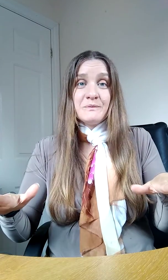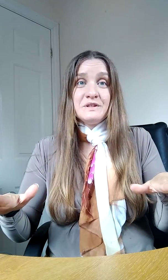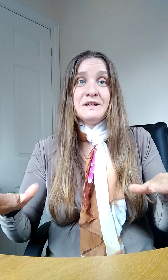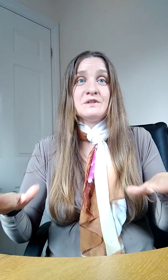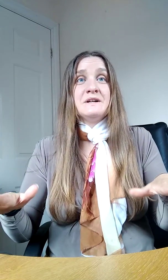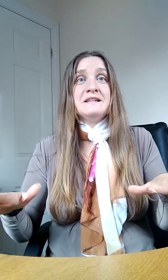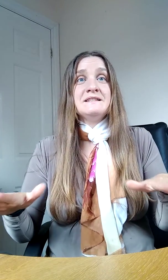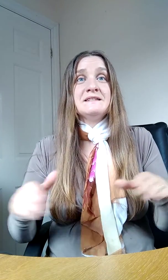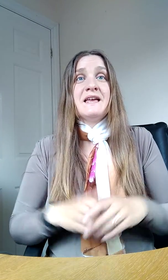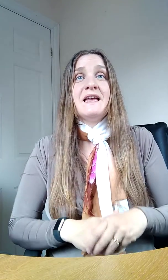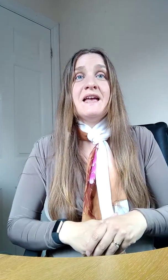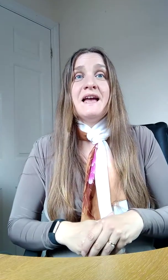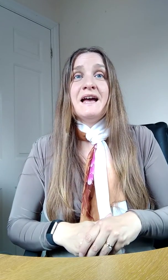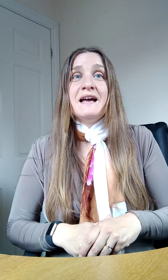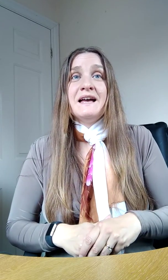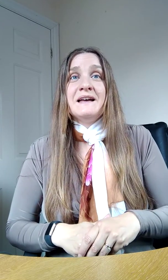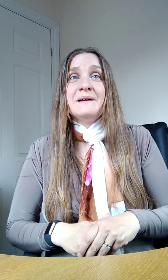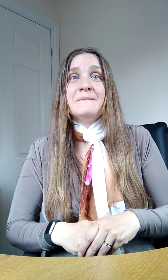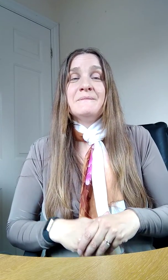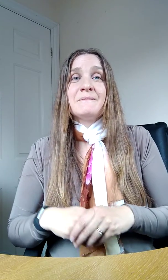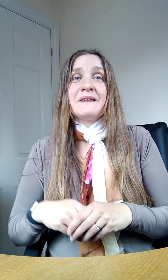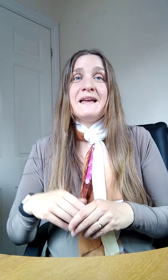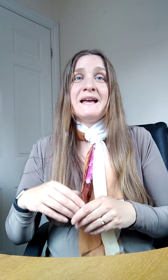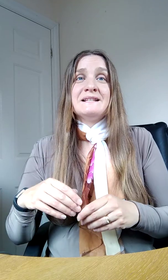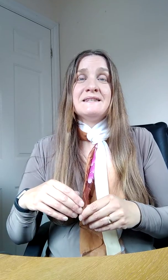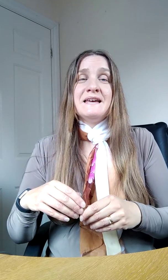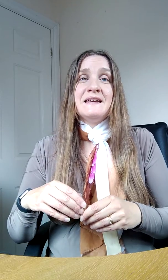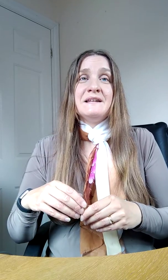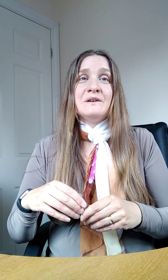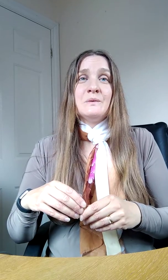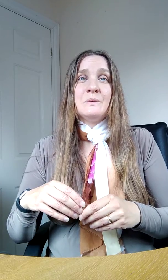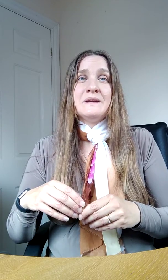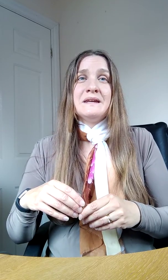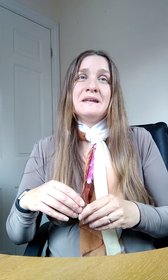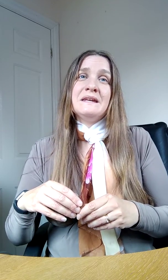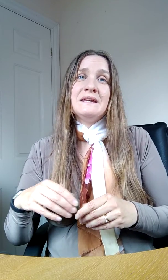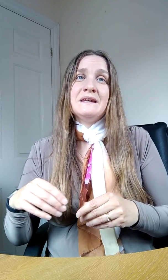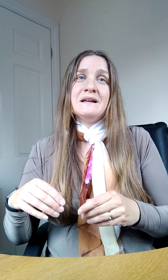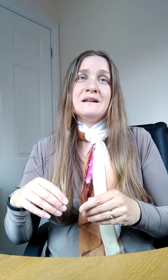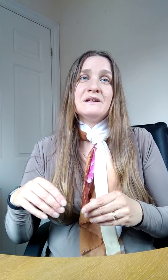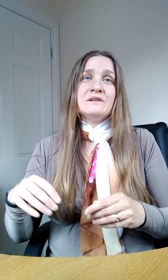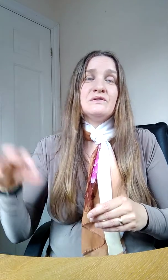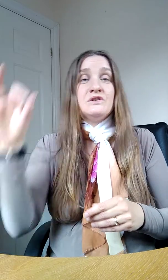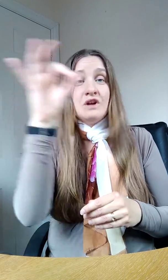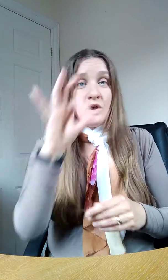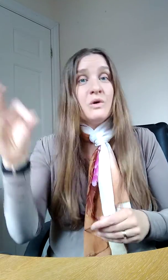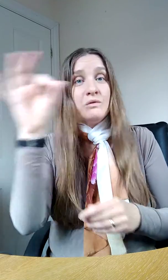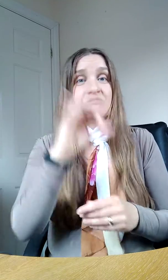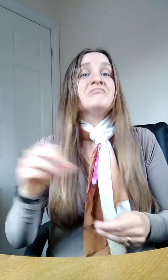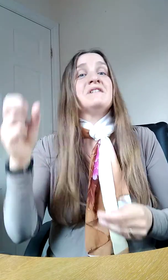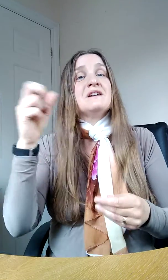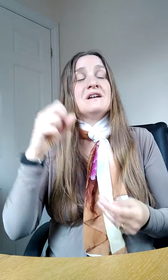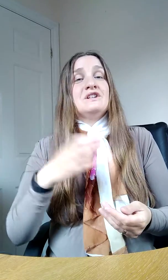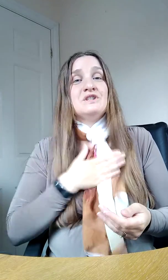do that twice. And then we do the oh,